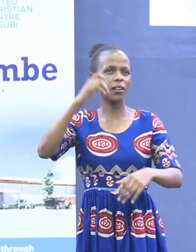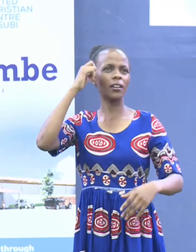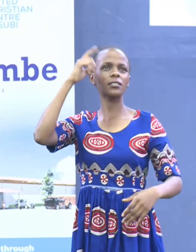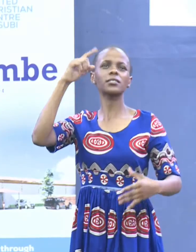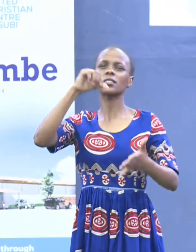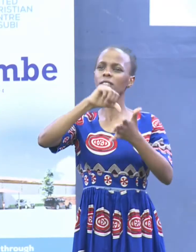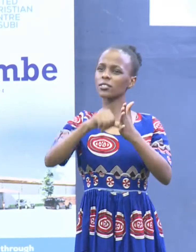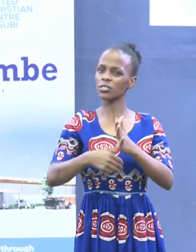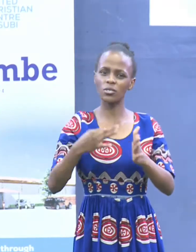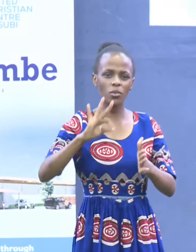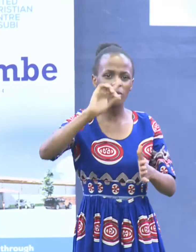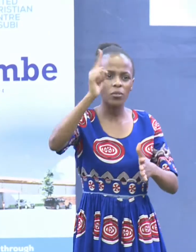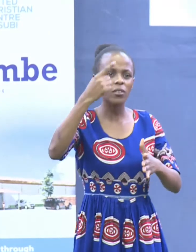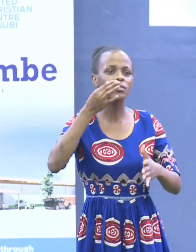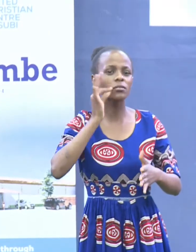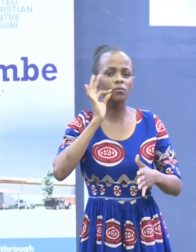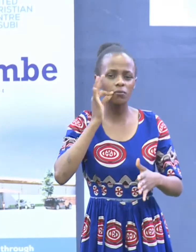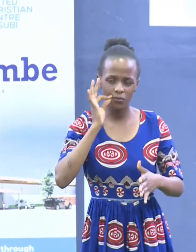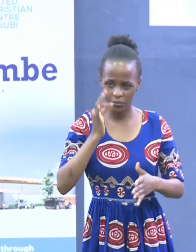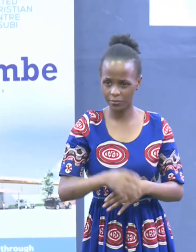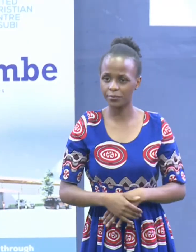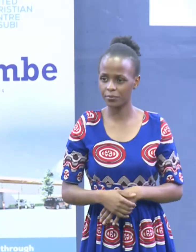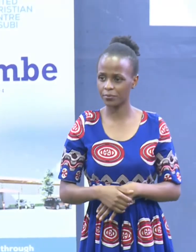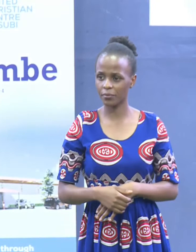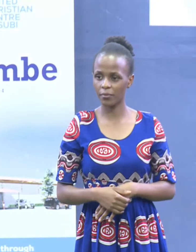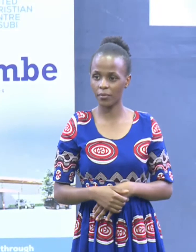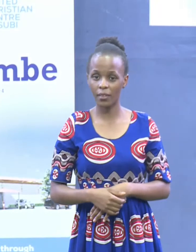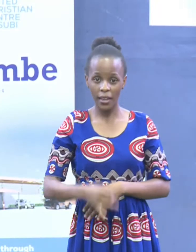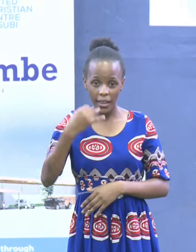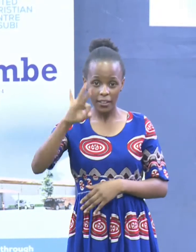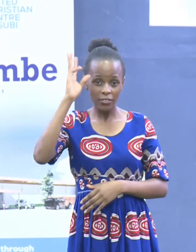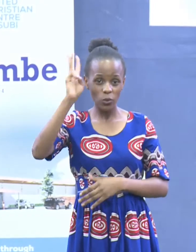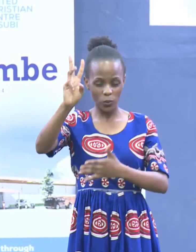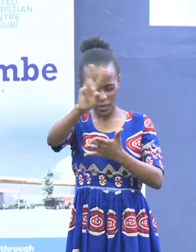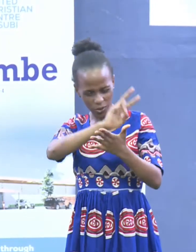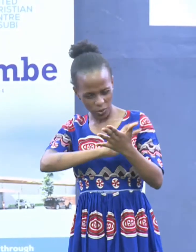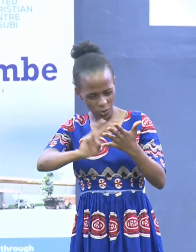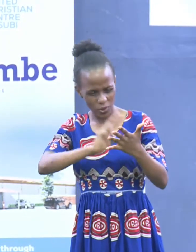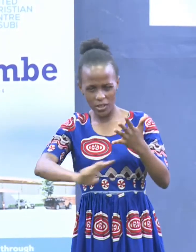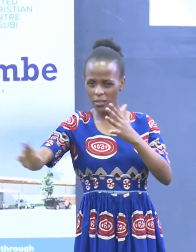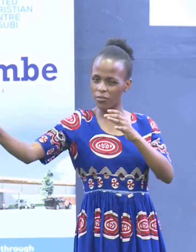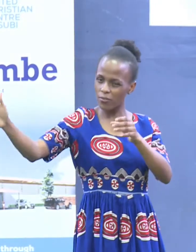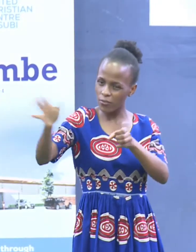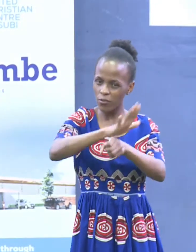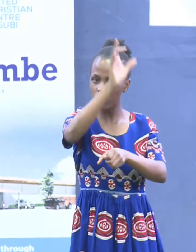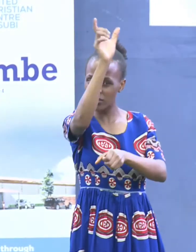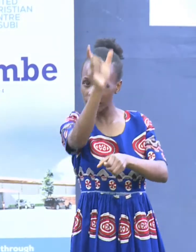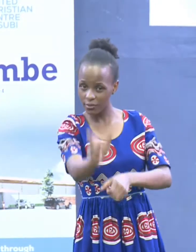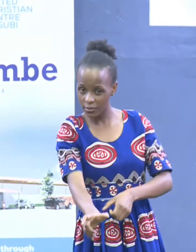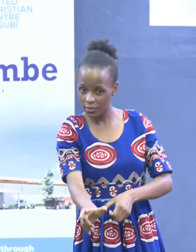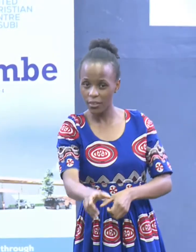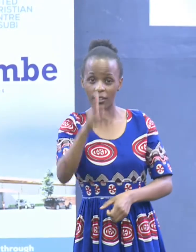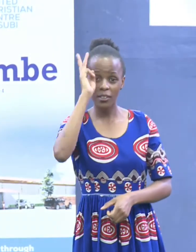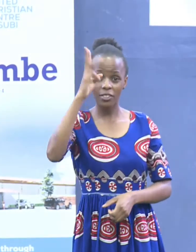Lord was exchanging, they had not yet known this issue of the firstborn. If you're to read the whole chapter,